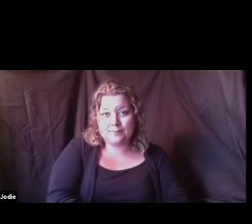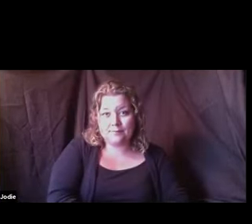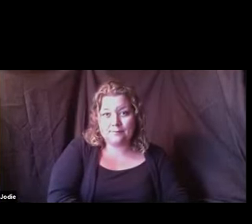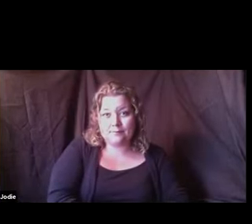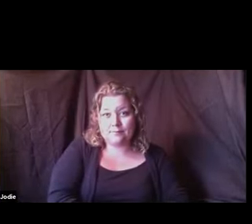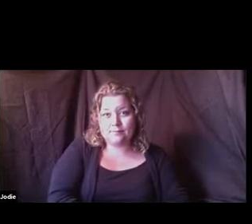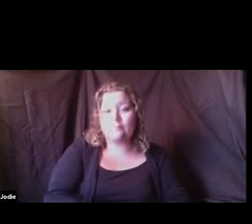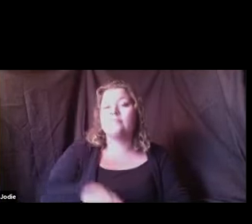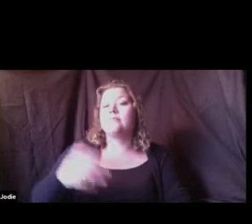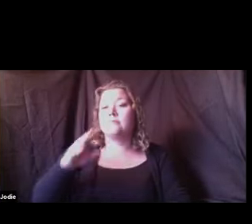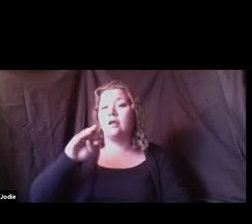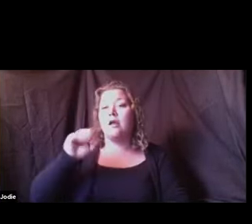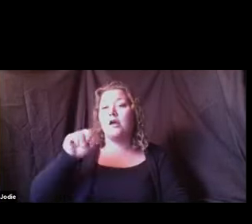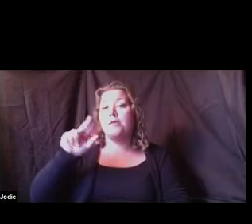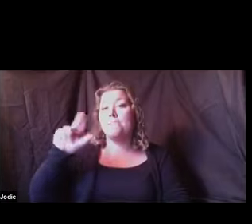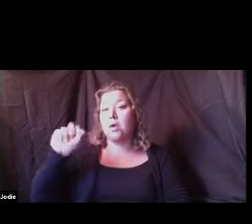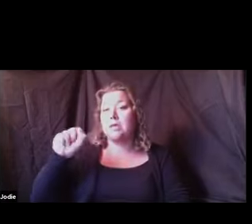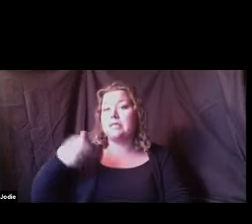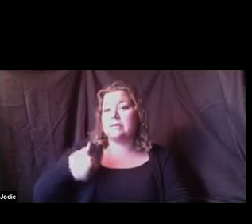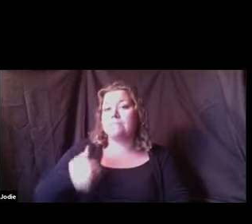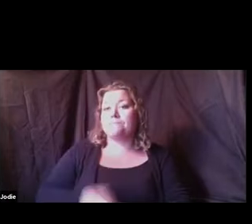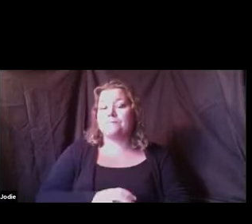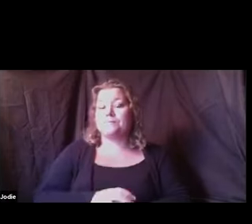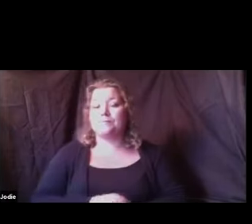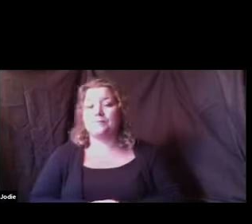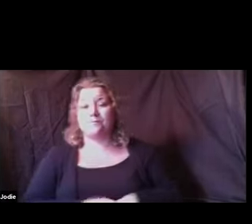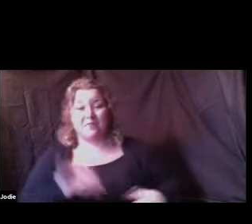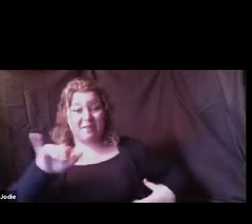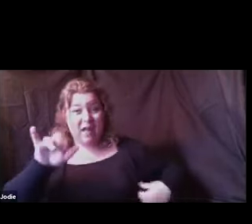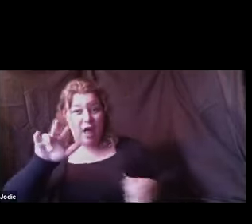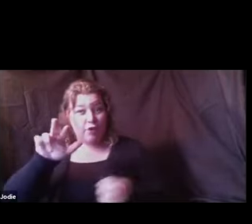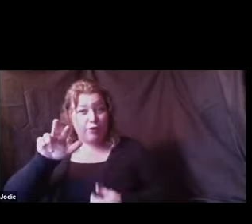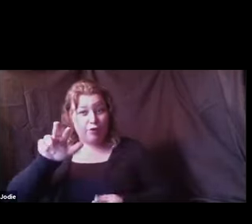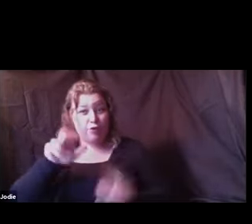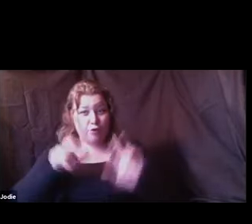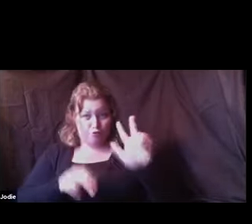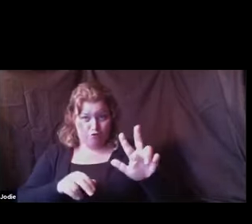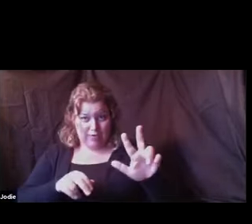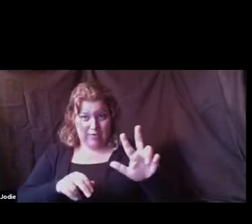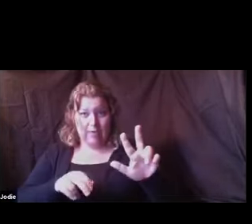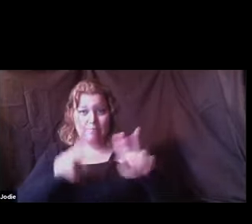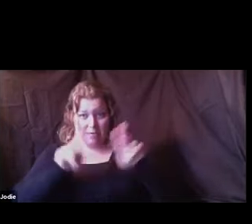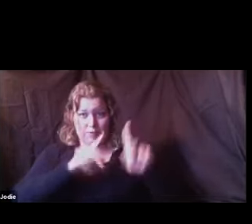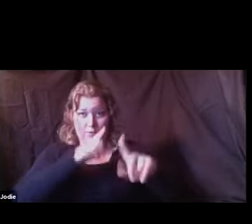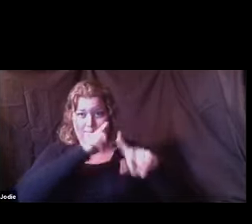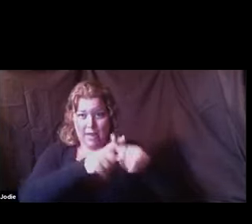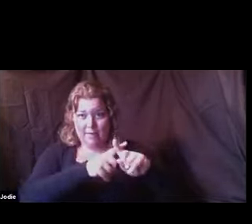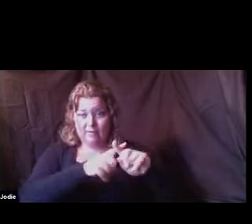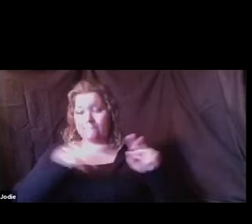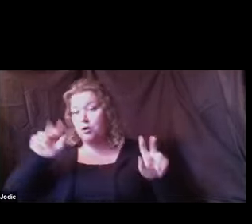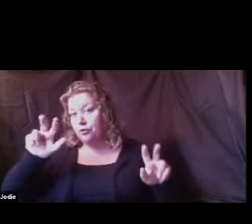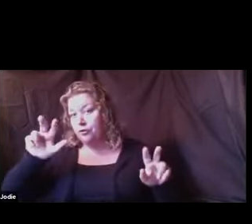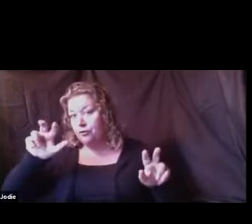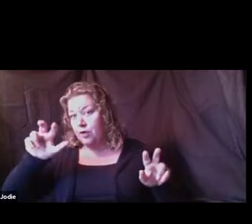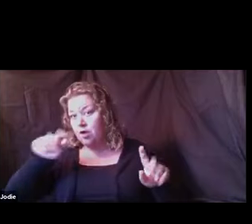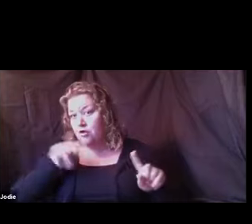So, Marcus, again, is the 3 out of 300 number evidence that COVID-19 is not